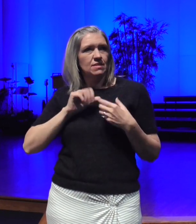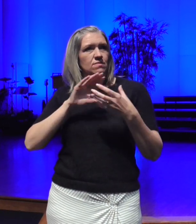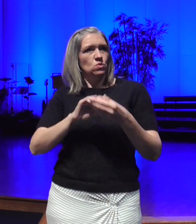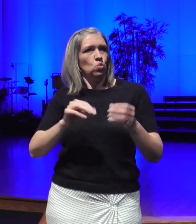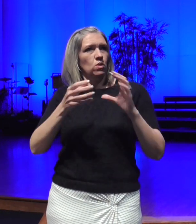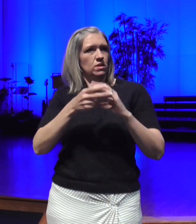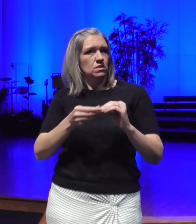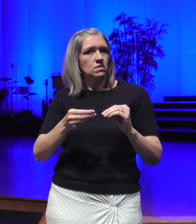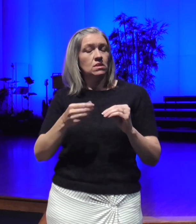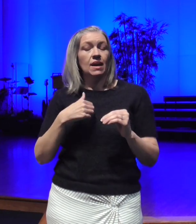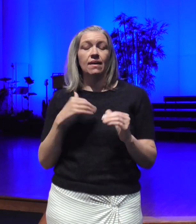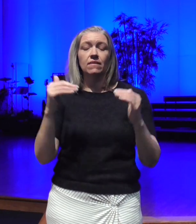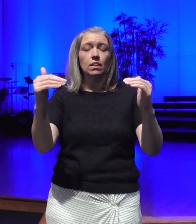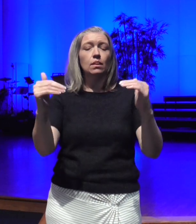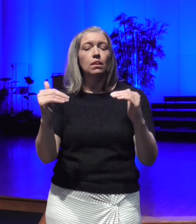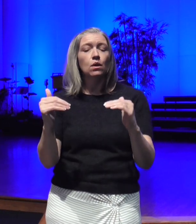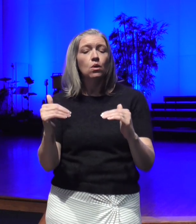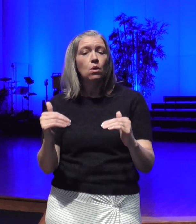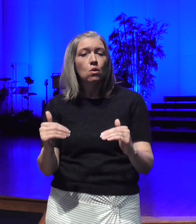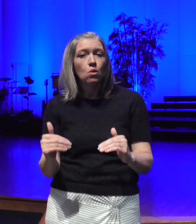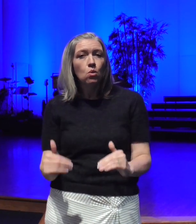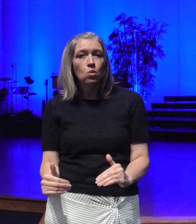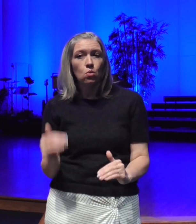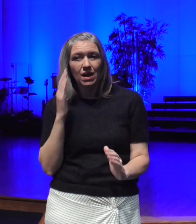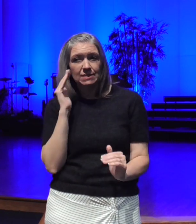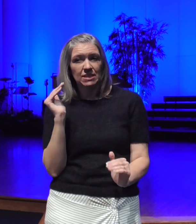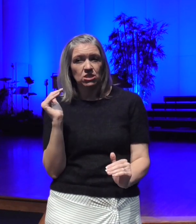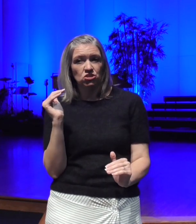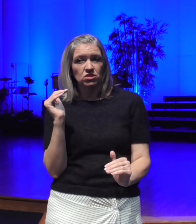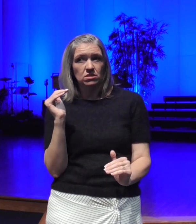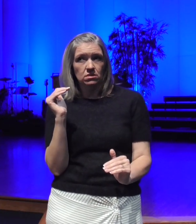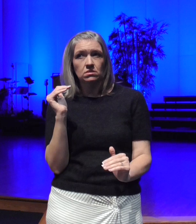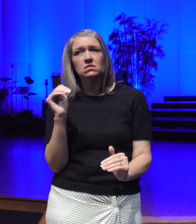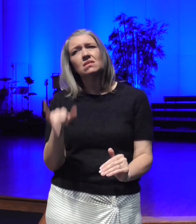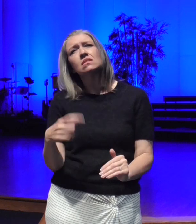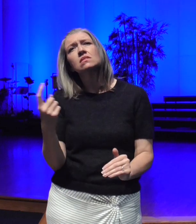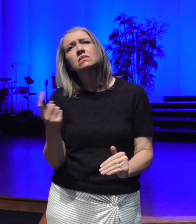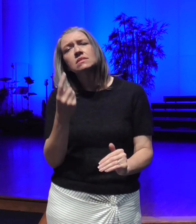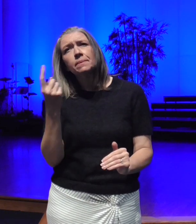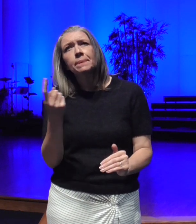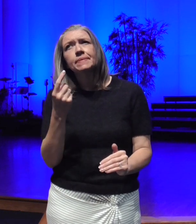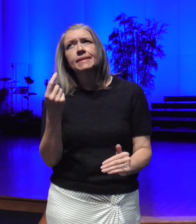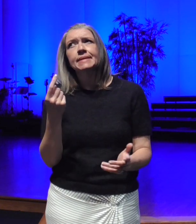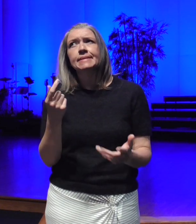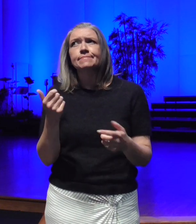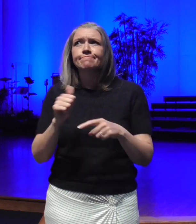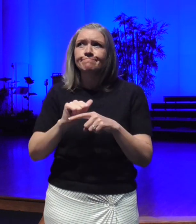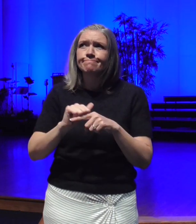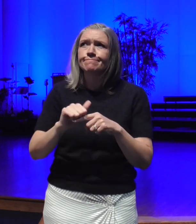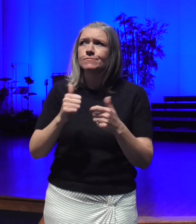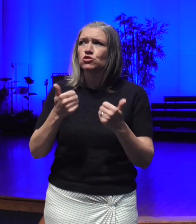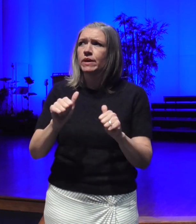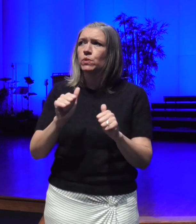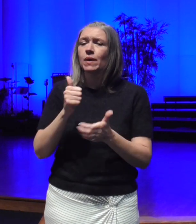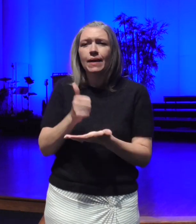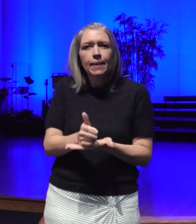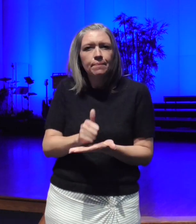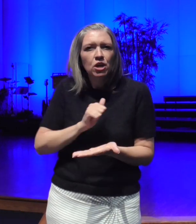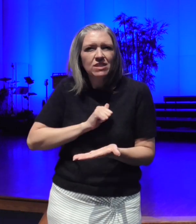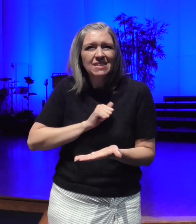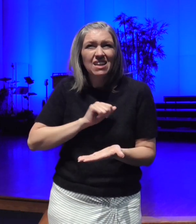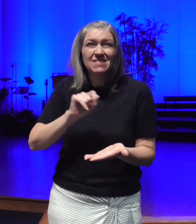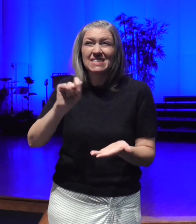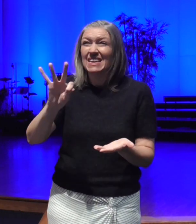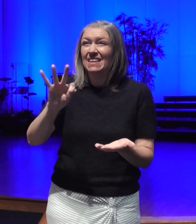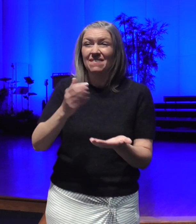low expectations. It's sometimes something we do to help ourselves just in case